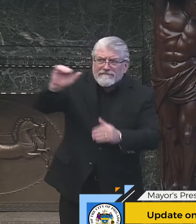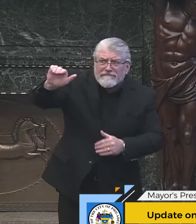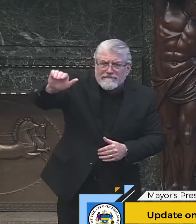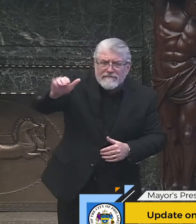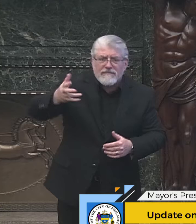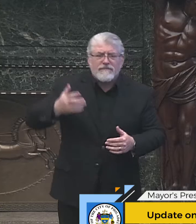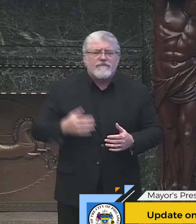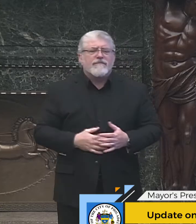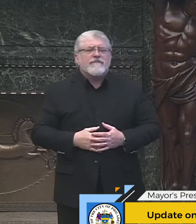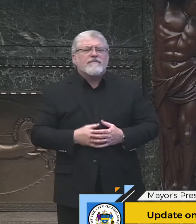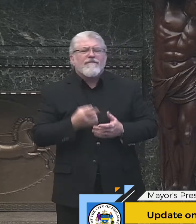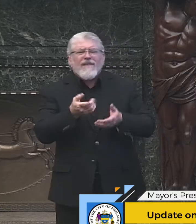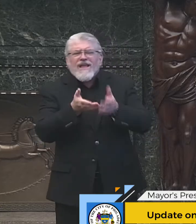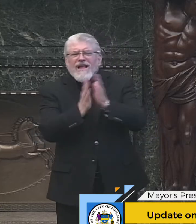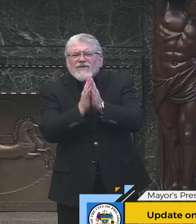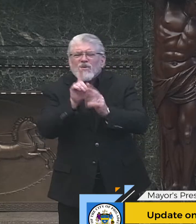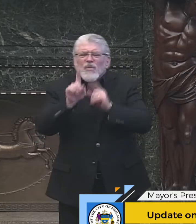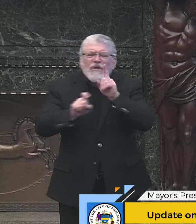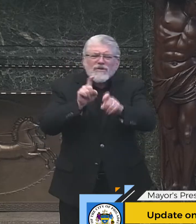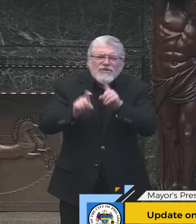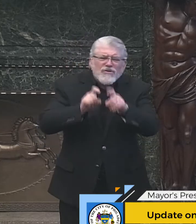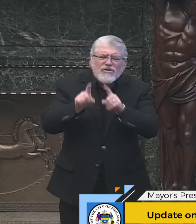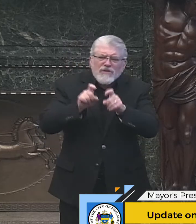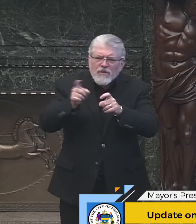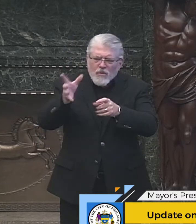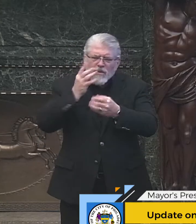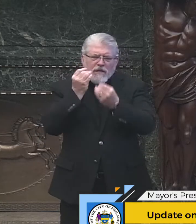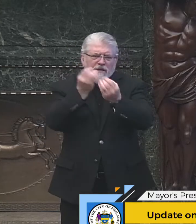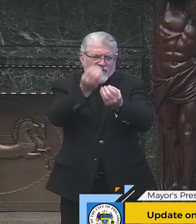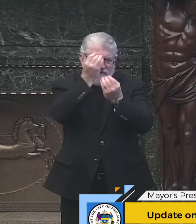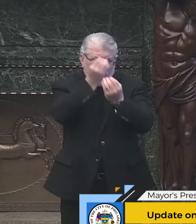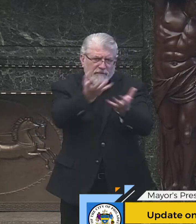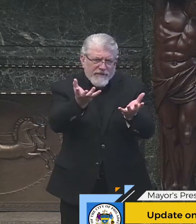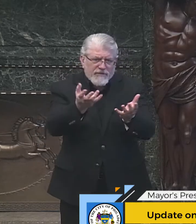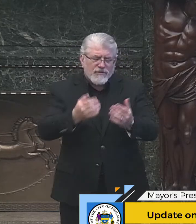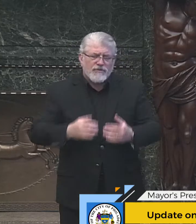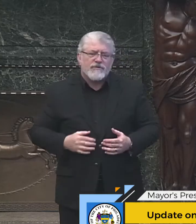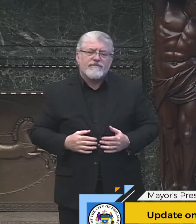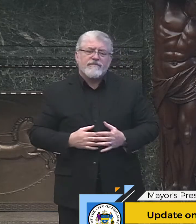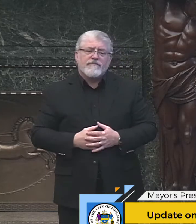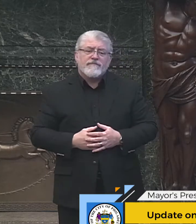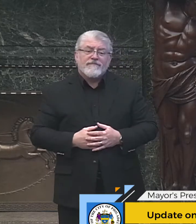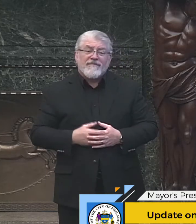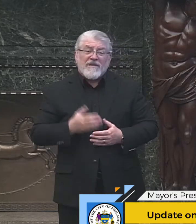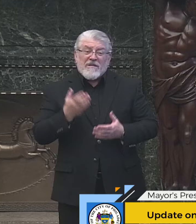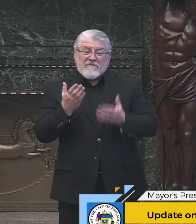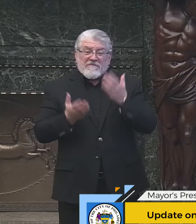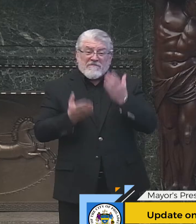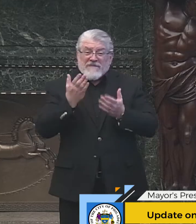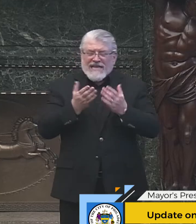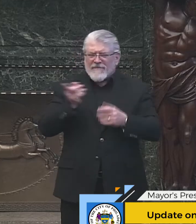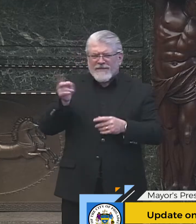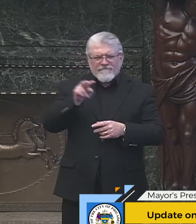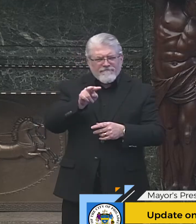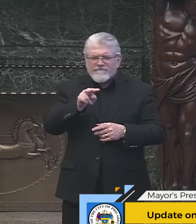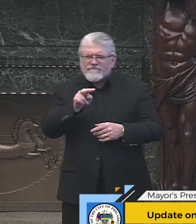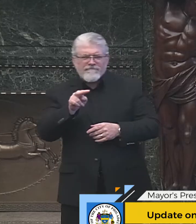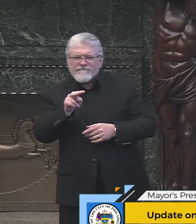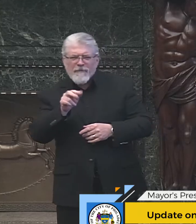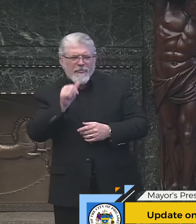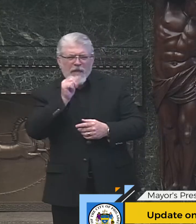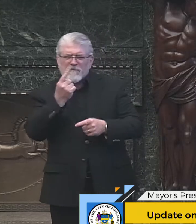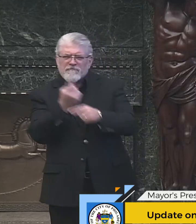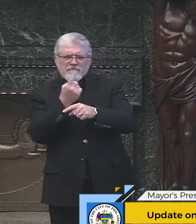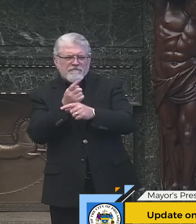is appropriate for you. And they're going to apply their criteria. It may not be appropriate for you, even if you think it is. So you have to speak to a provider in